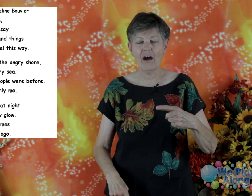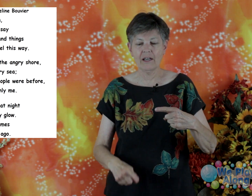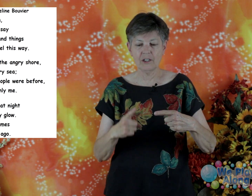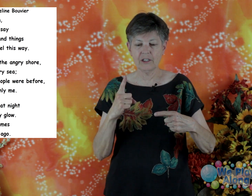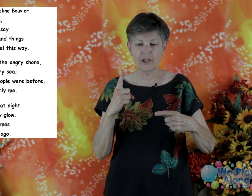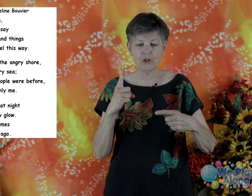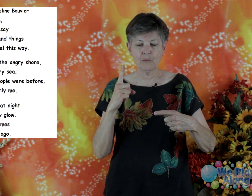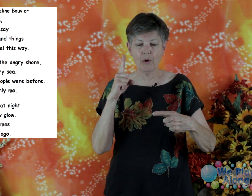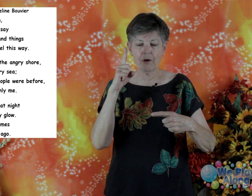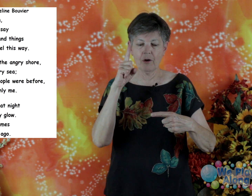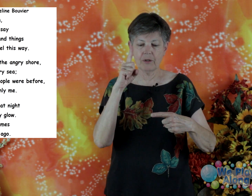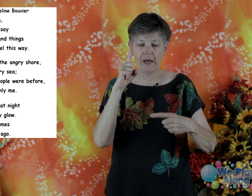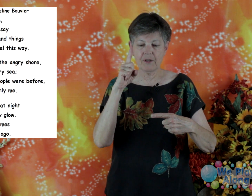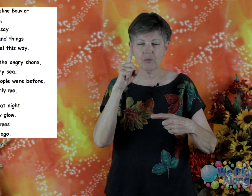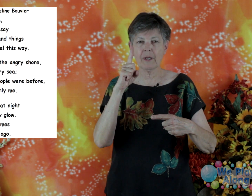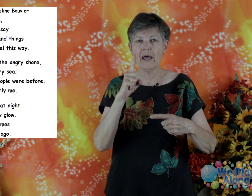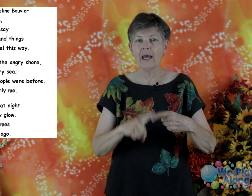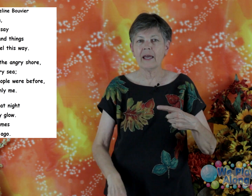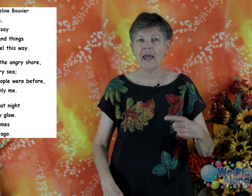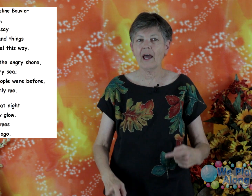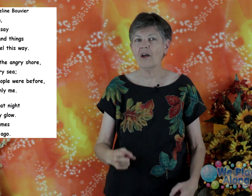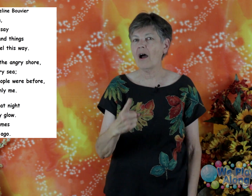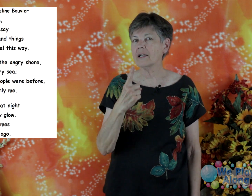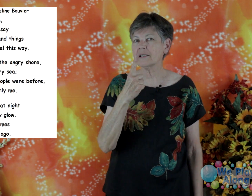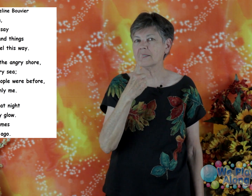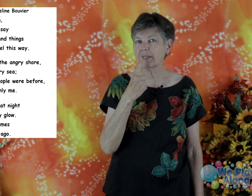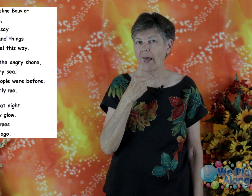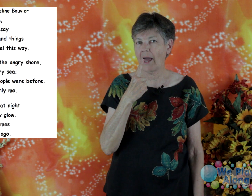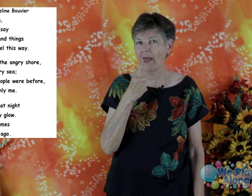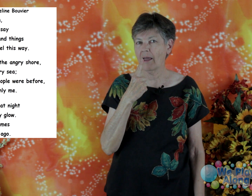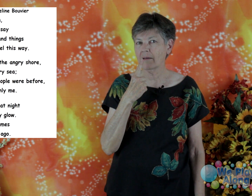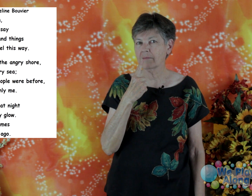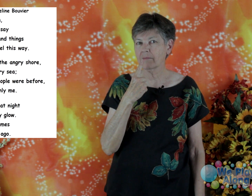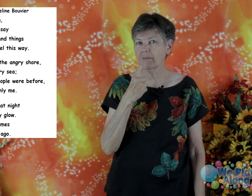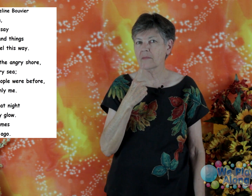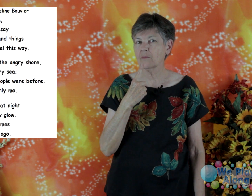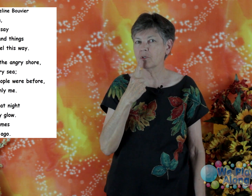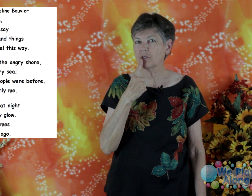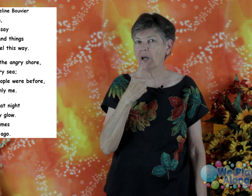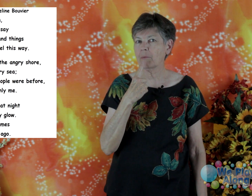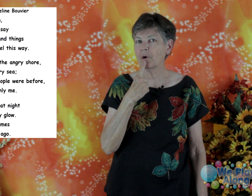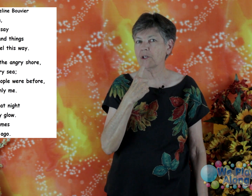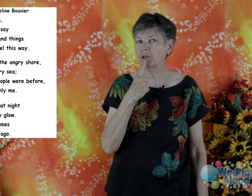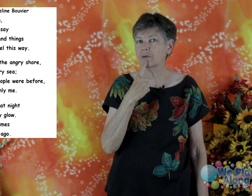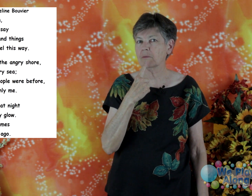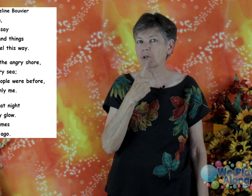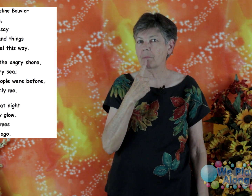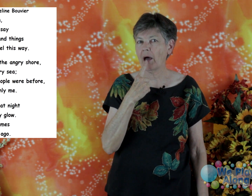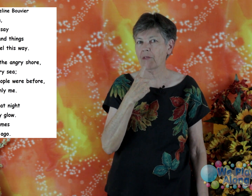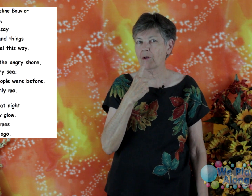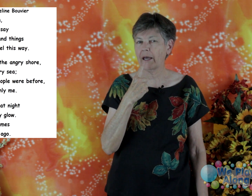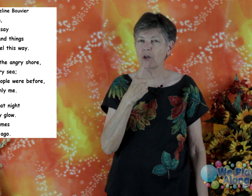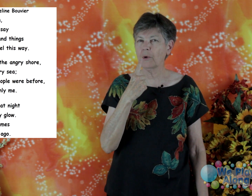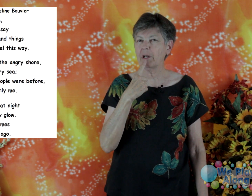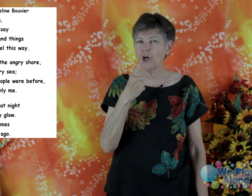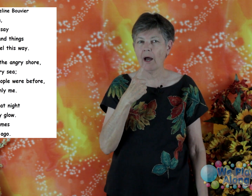cannot, take this pointer and go down this one, cannot say, just kind of point to your mouth here like you would be